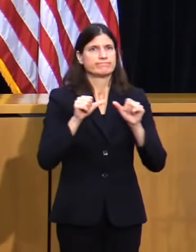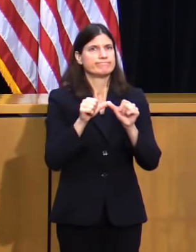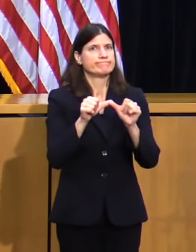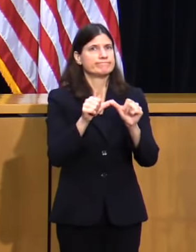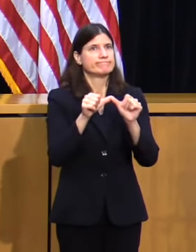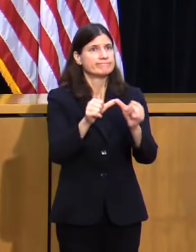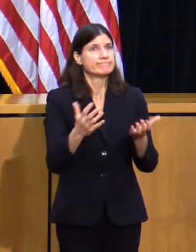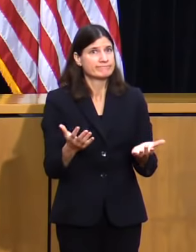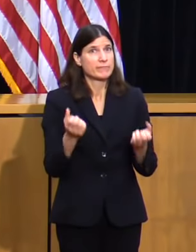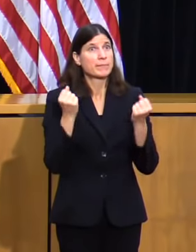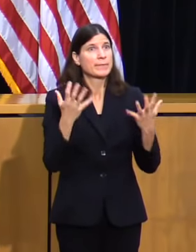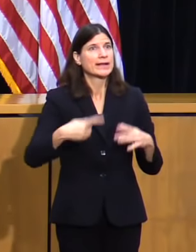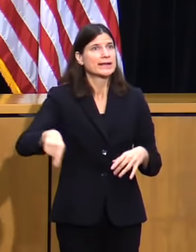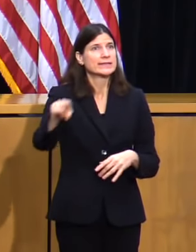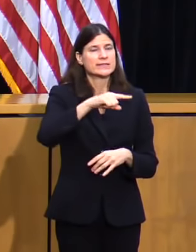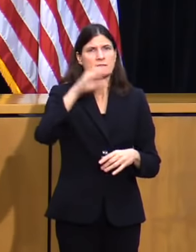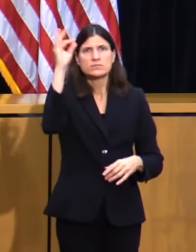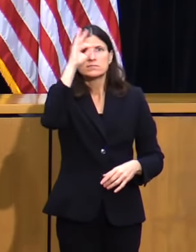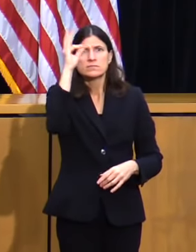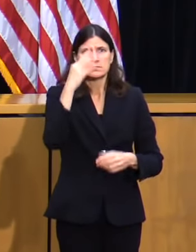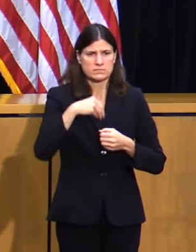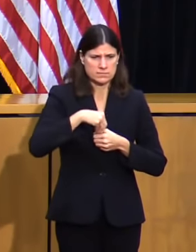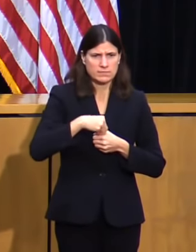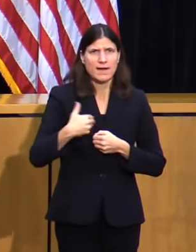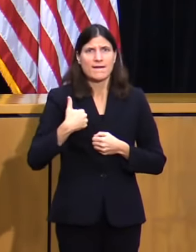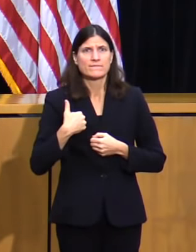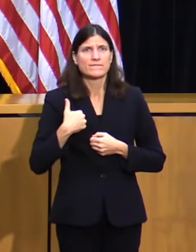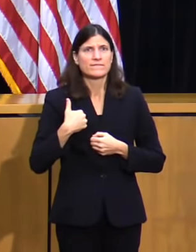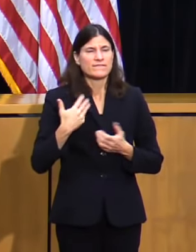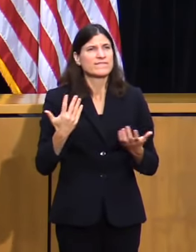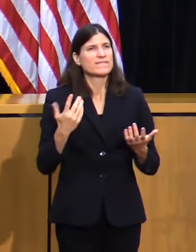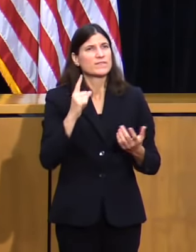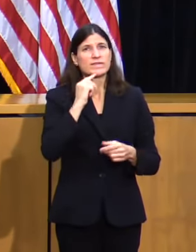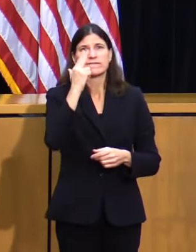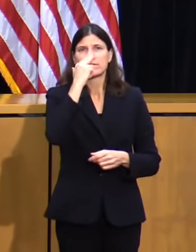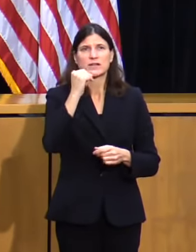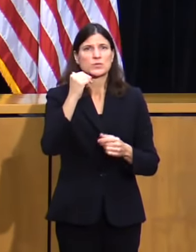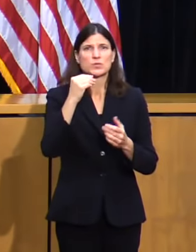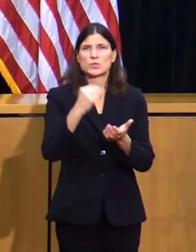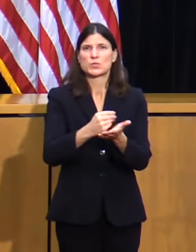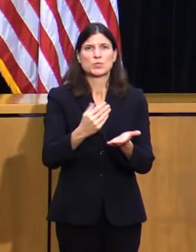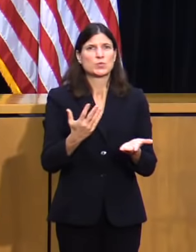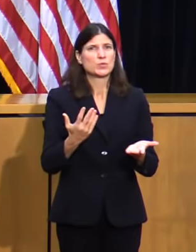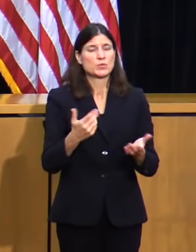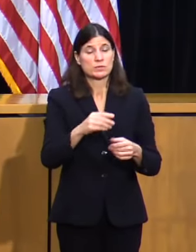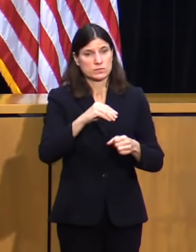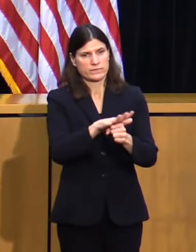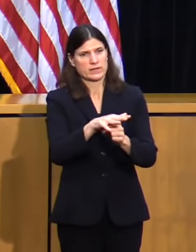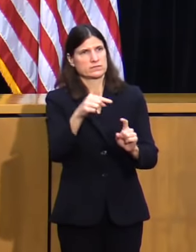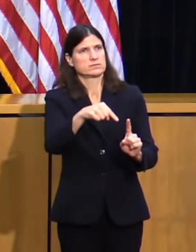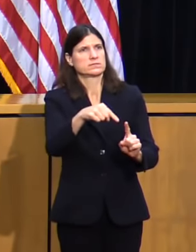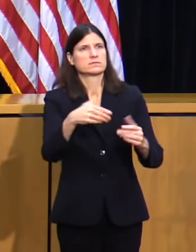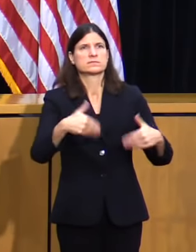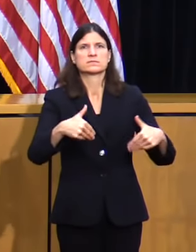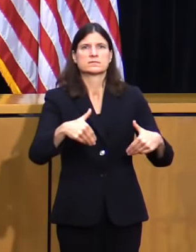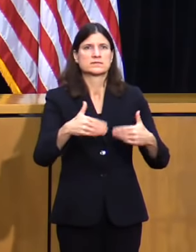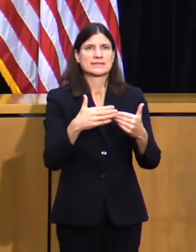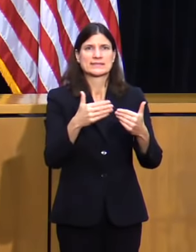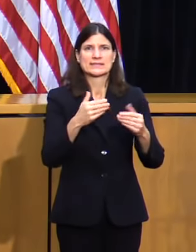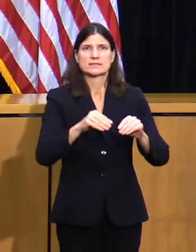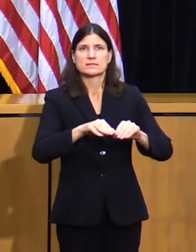particularly insidious, but we can all, if we have it, spread it to some others for whom it could be